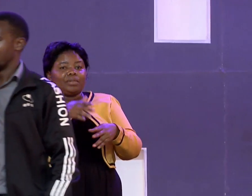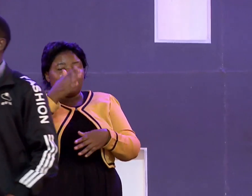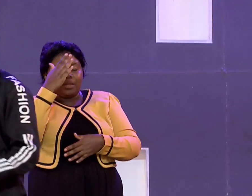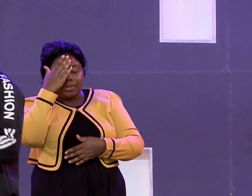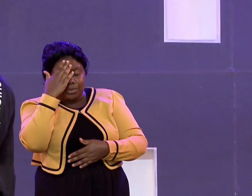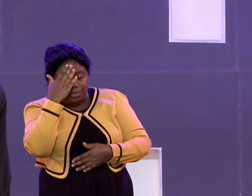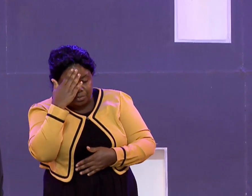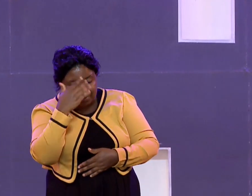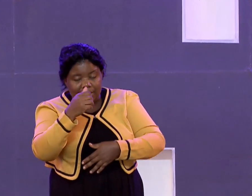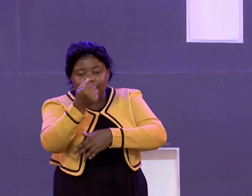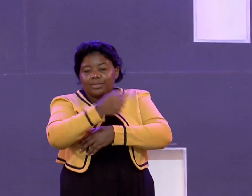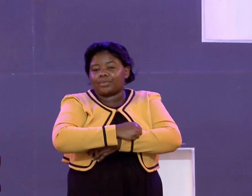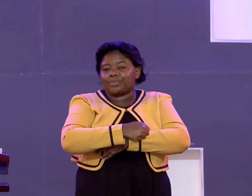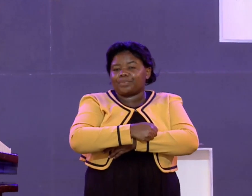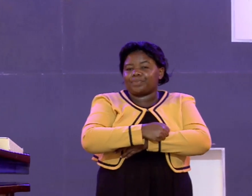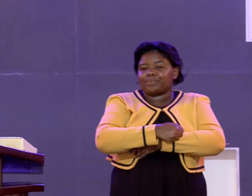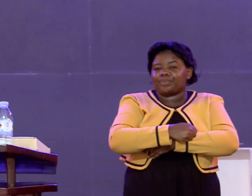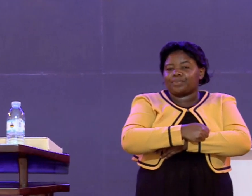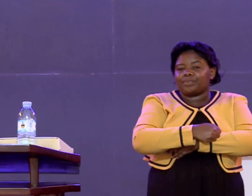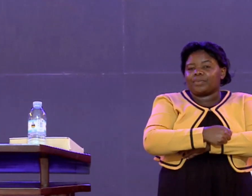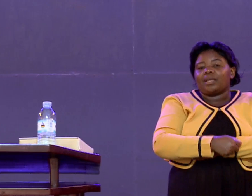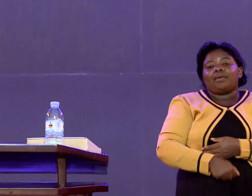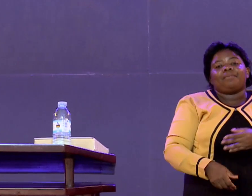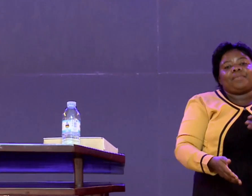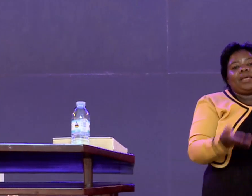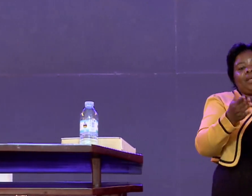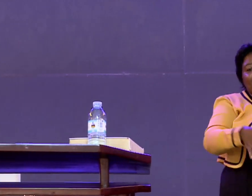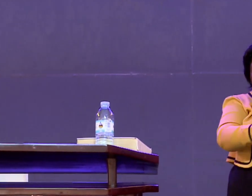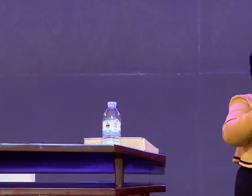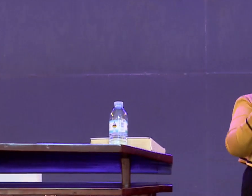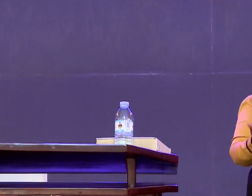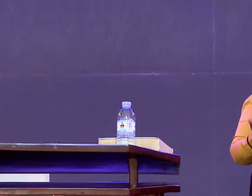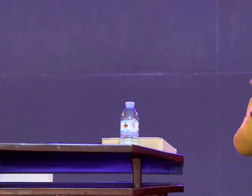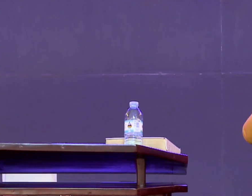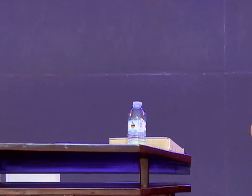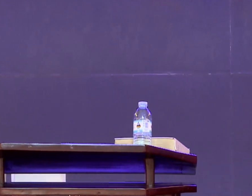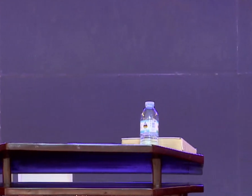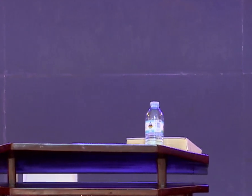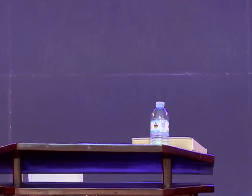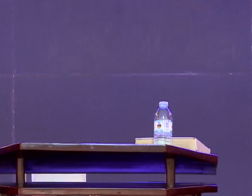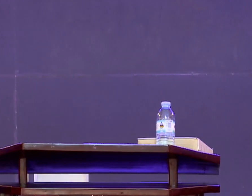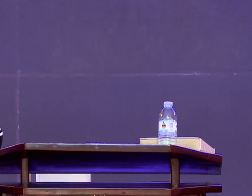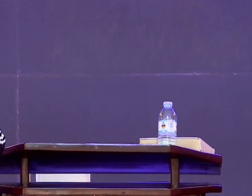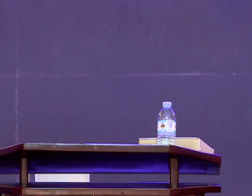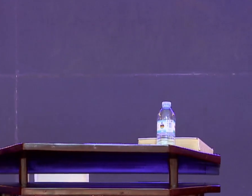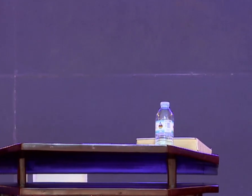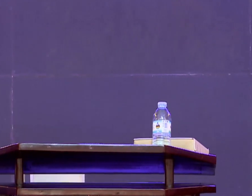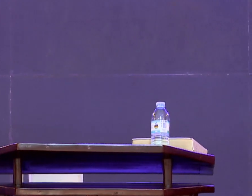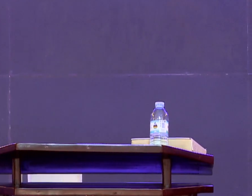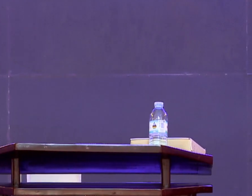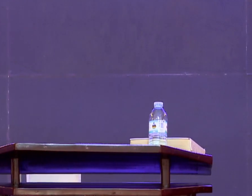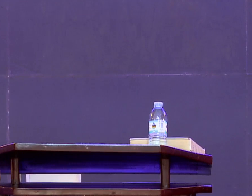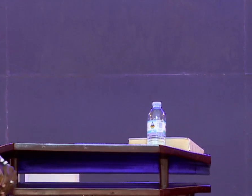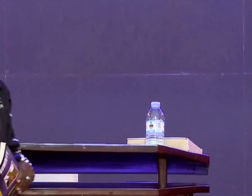May God take you who came today in this lunch hour. Even you who is watching